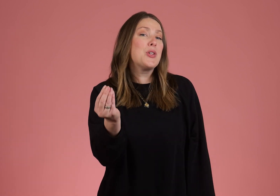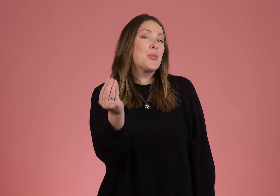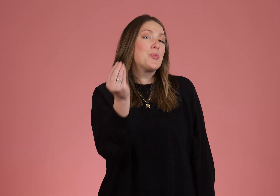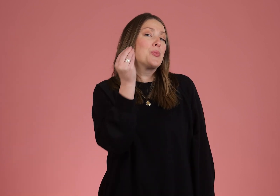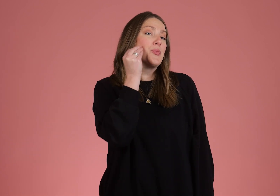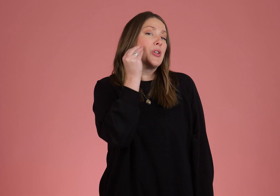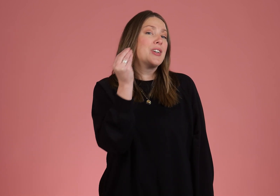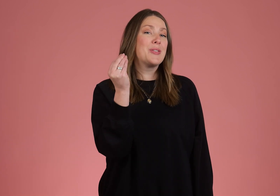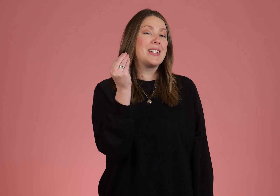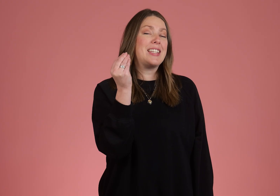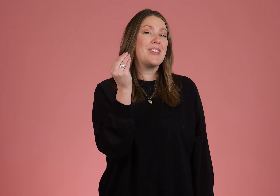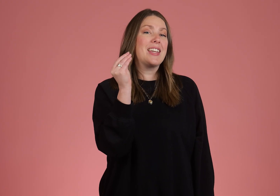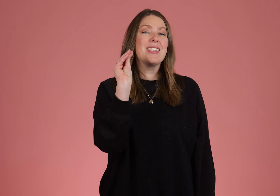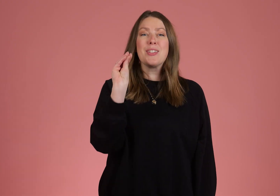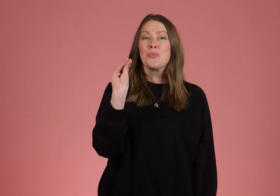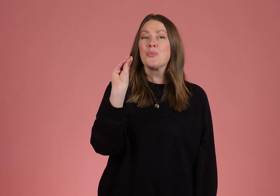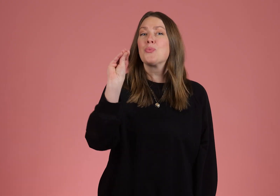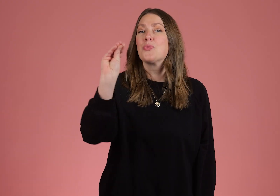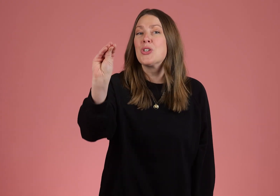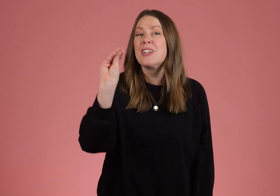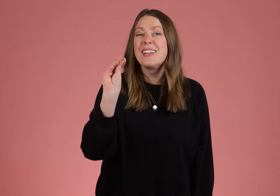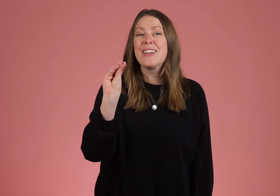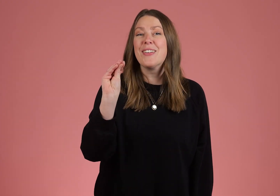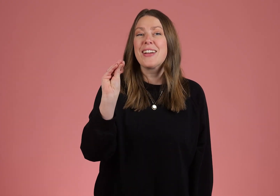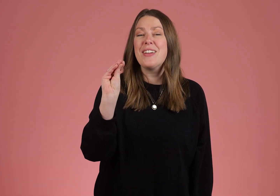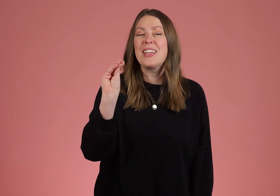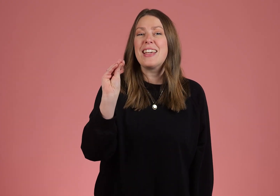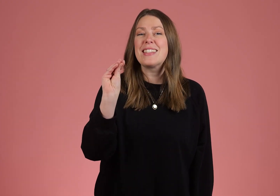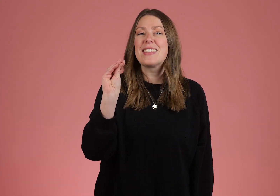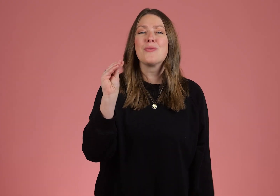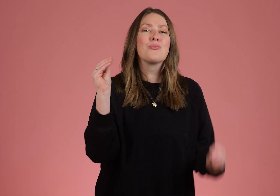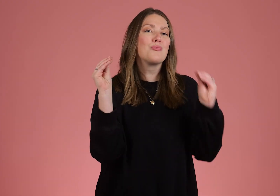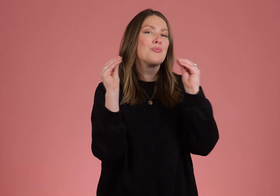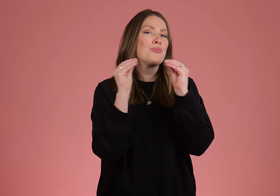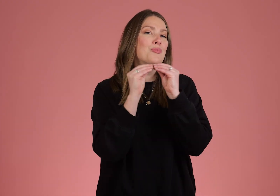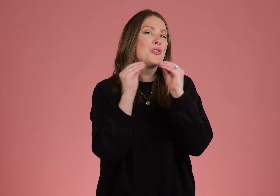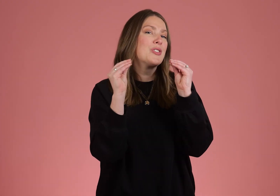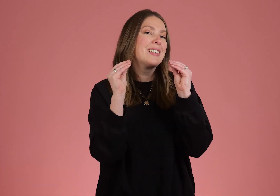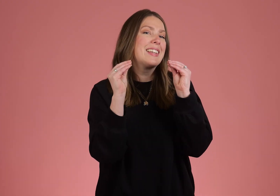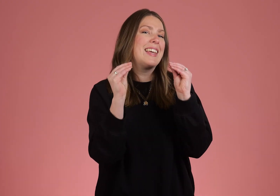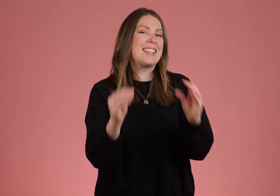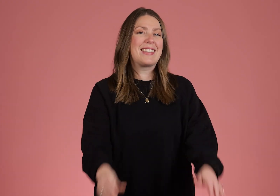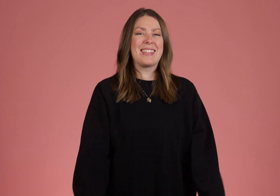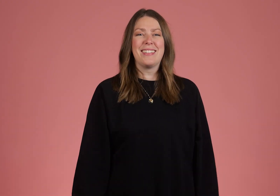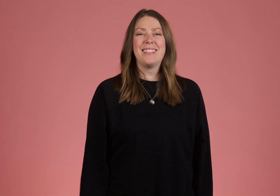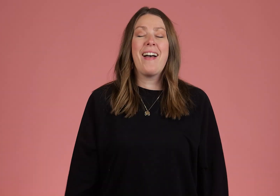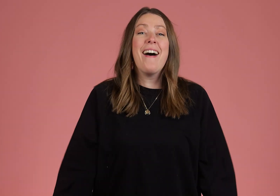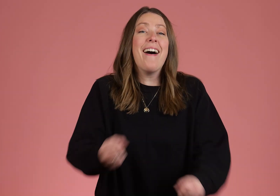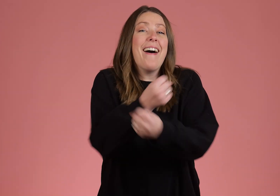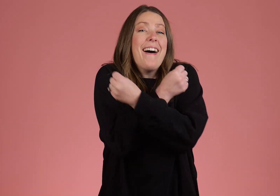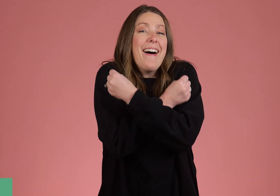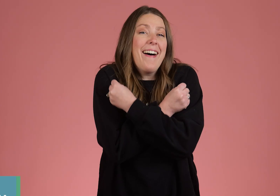also receive a kiss or give a kiss. Kiss.